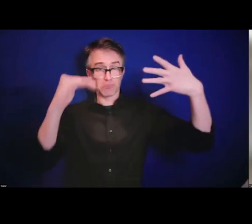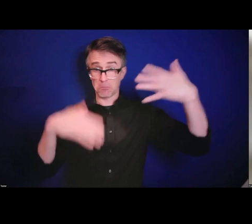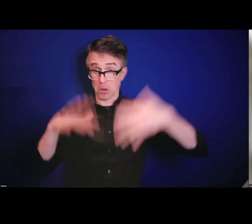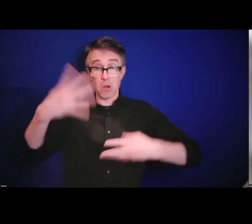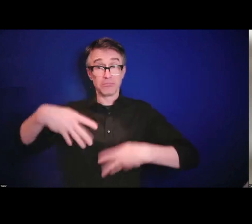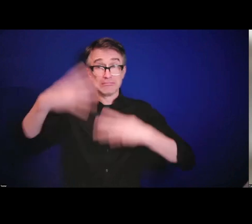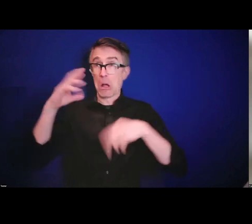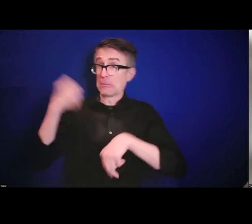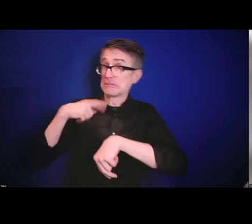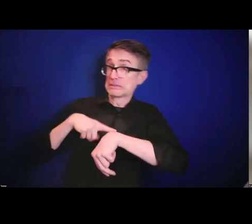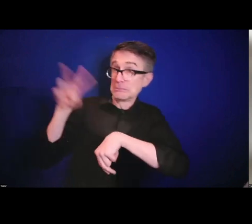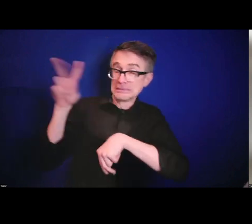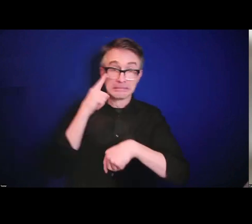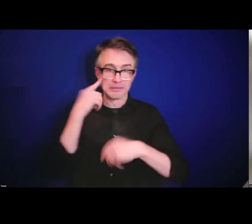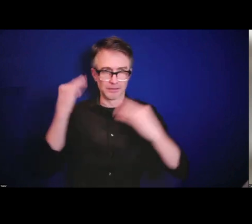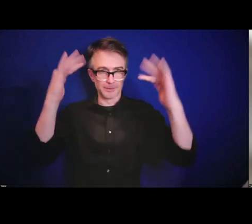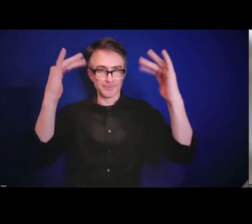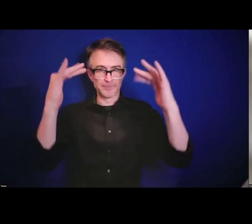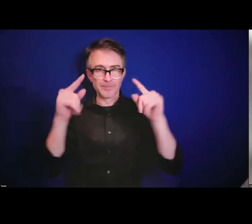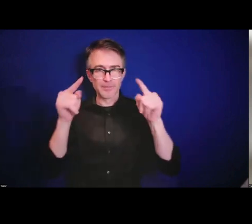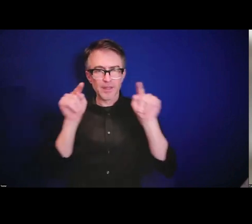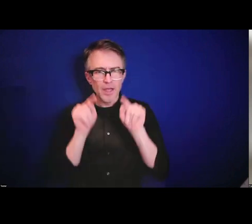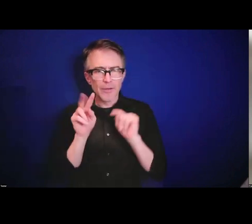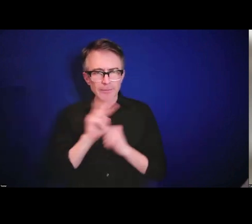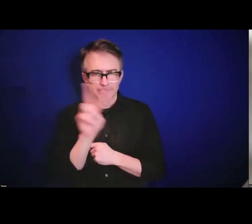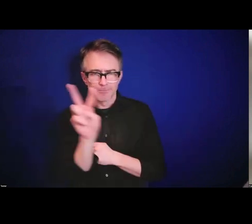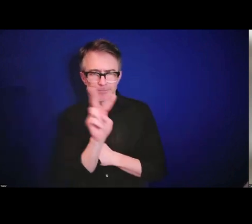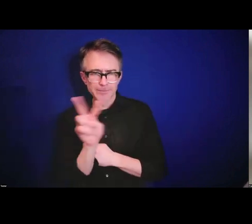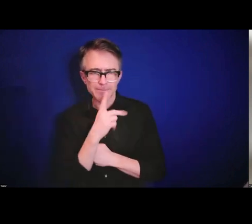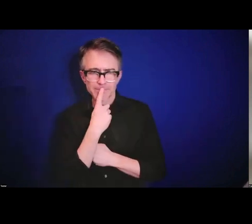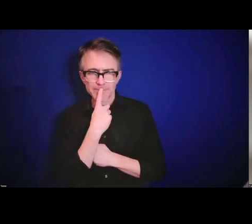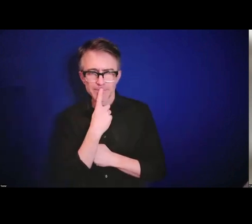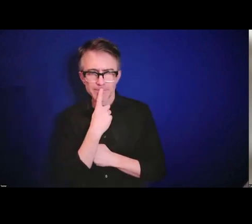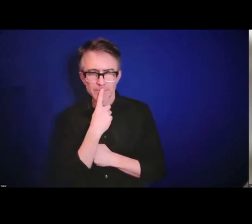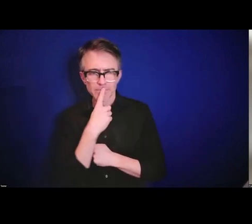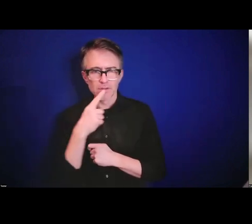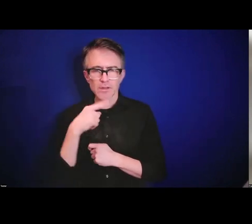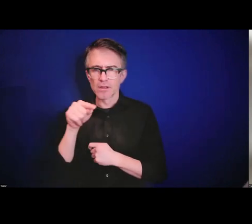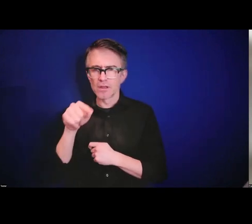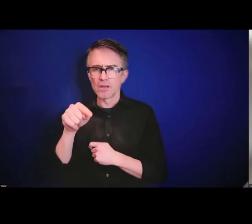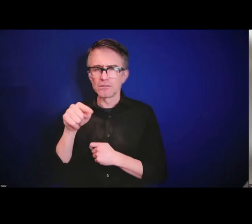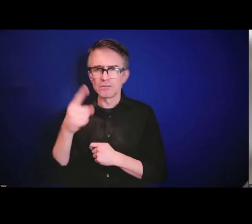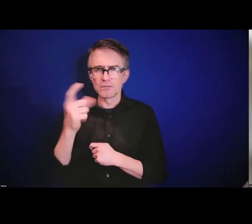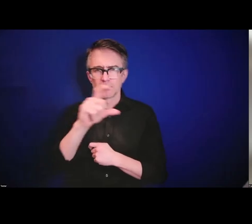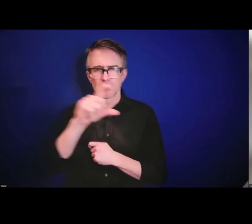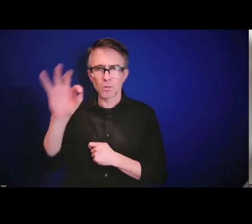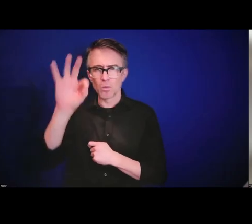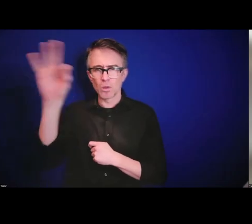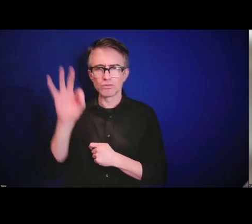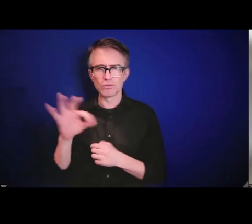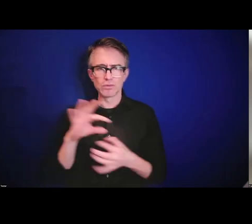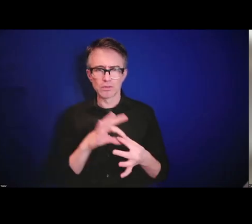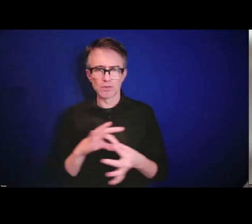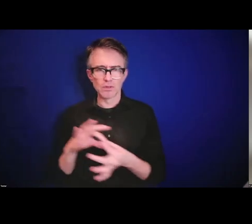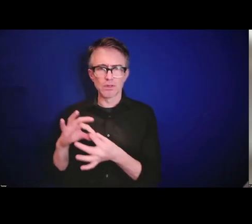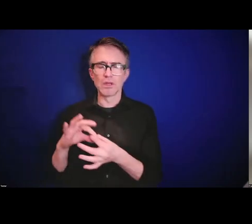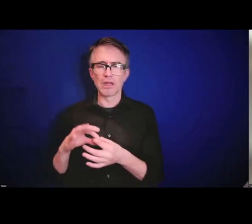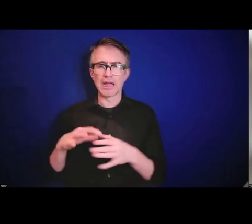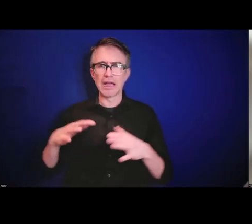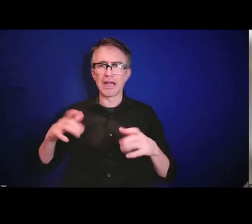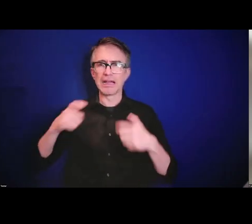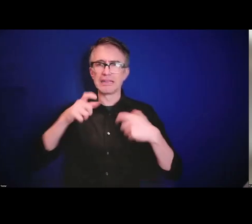One raises the issue that citizen data seems more challenging than it is nice to discuss